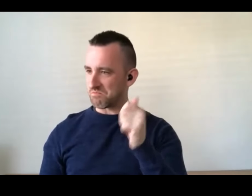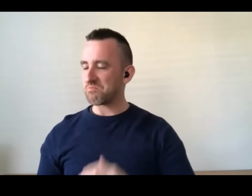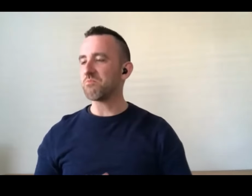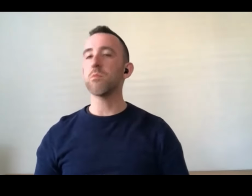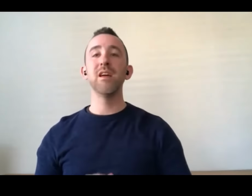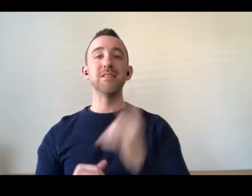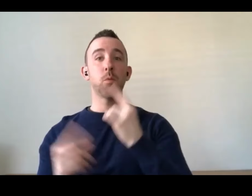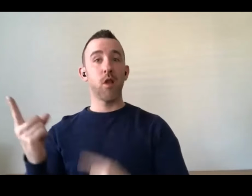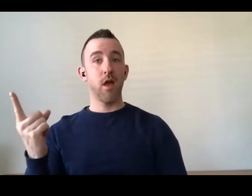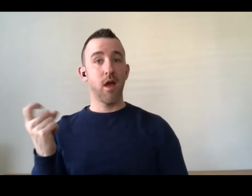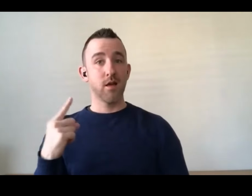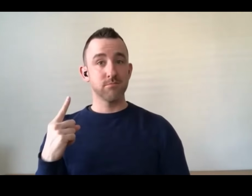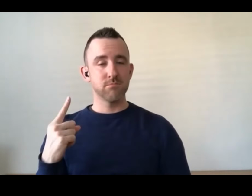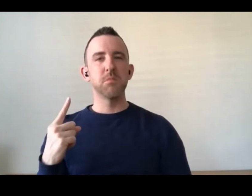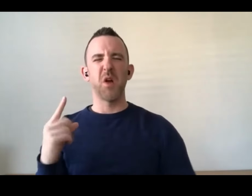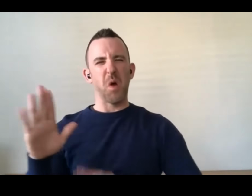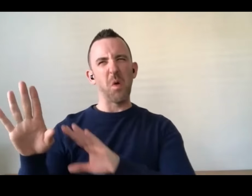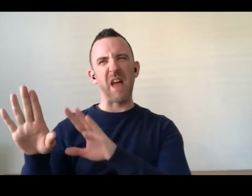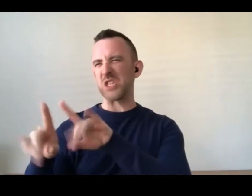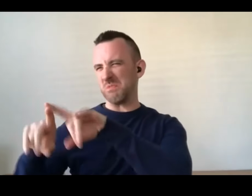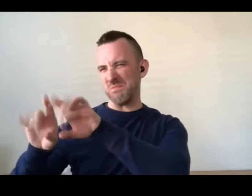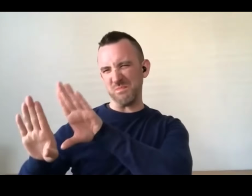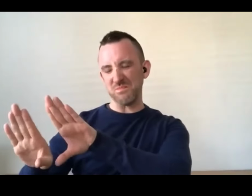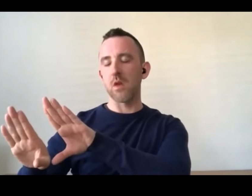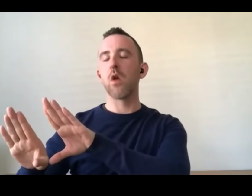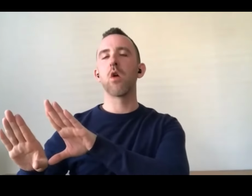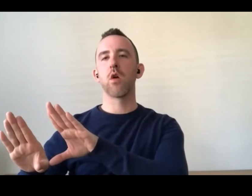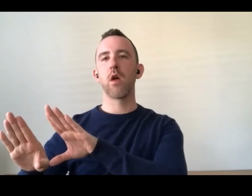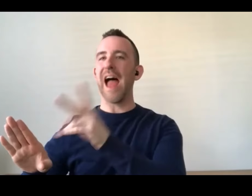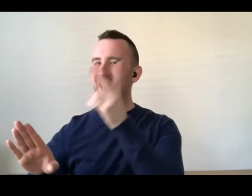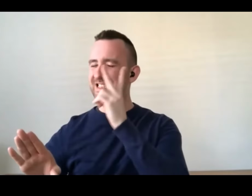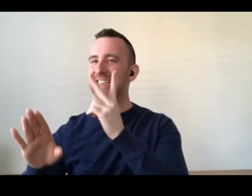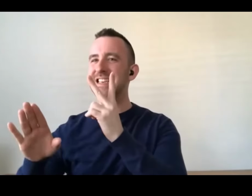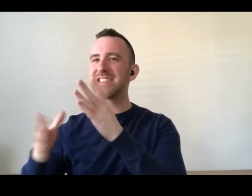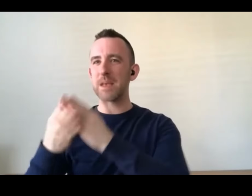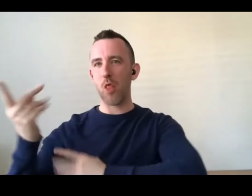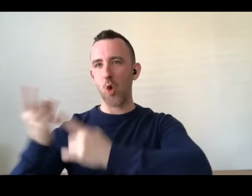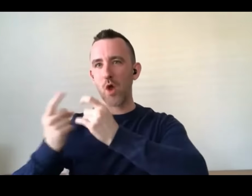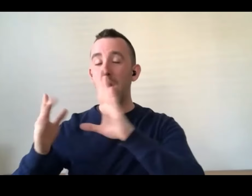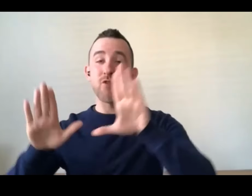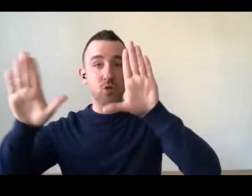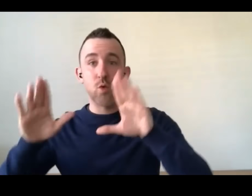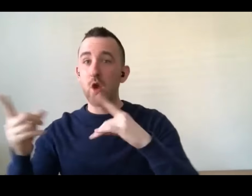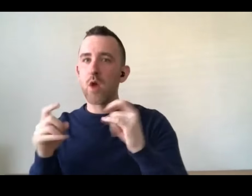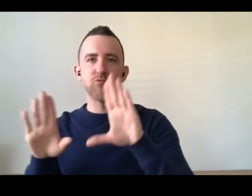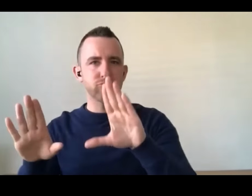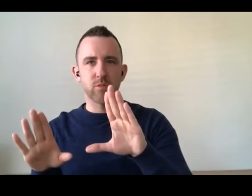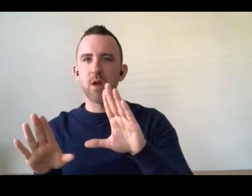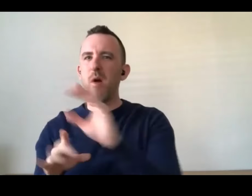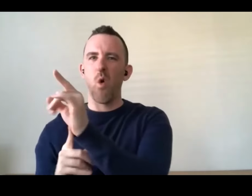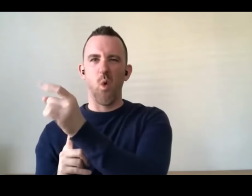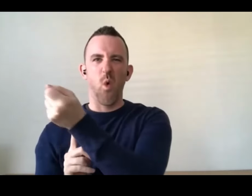Someone has asked, well, let's get to that in a second. We're gonna get, I'm seeing the questions coming in. You guys have some great questions. So we're gonna get to those in just a